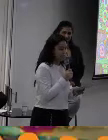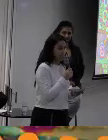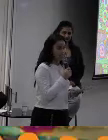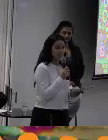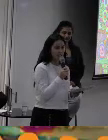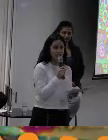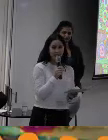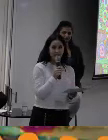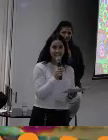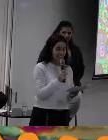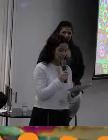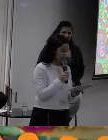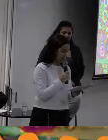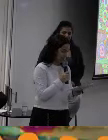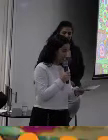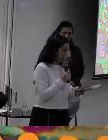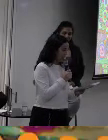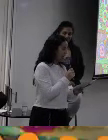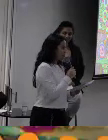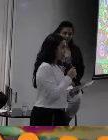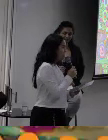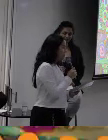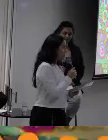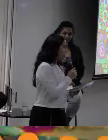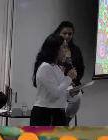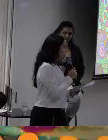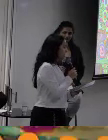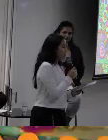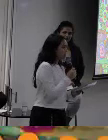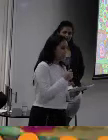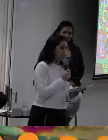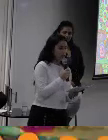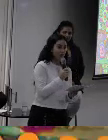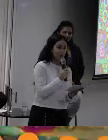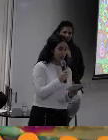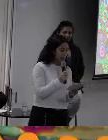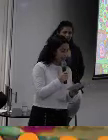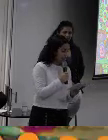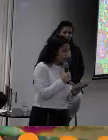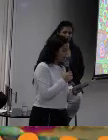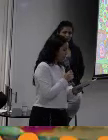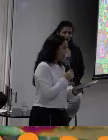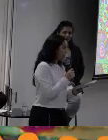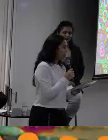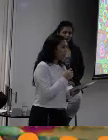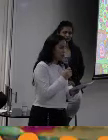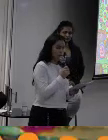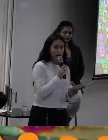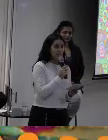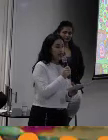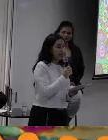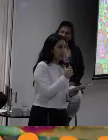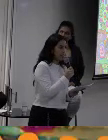First Nations attendees joining us today. So I just have a few little housekeeping things to go through first.